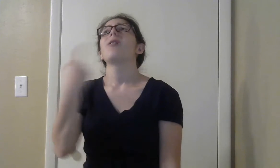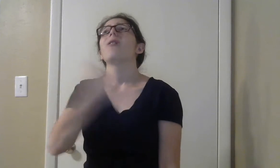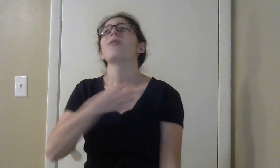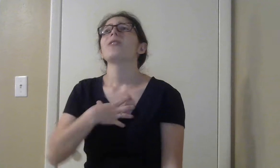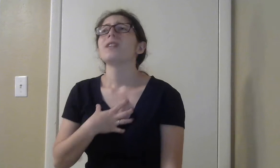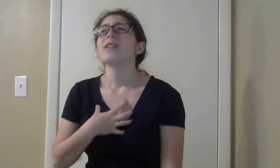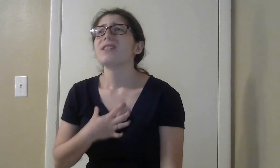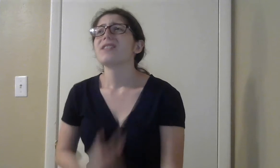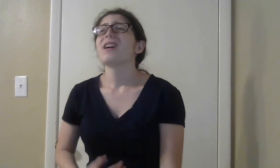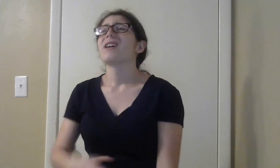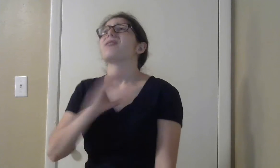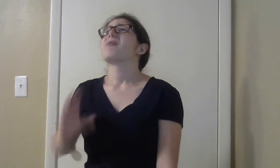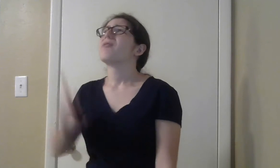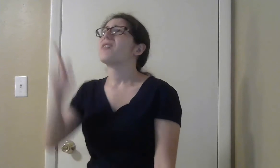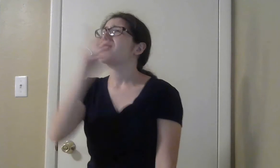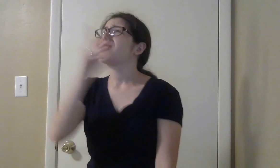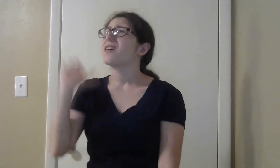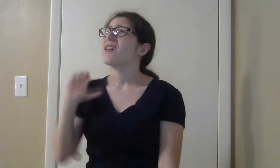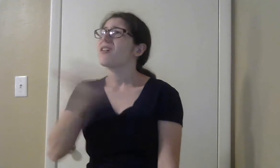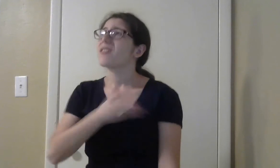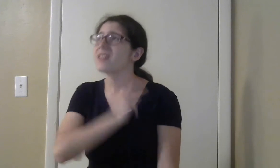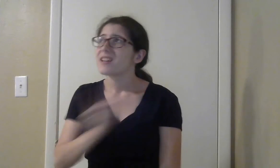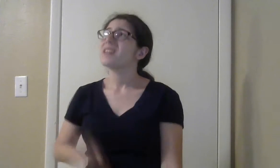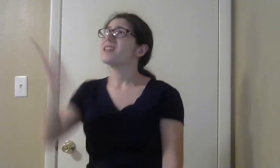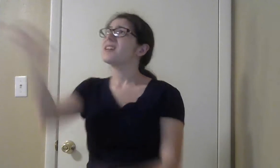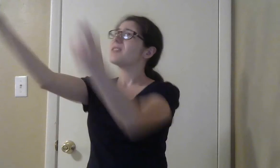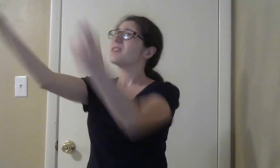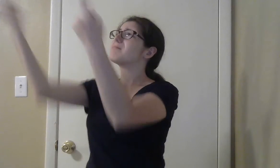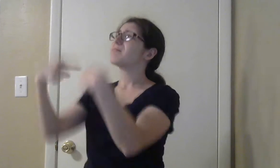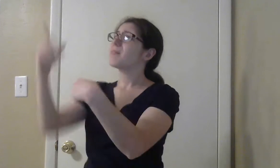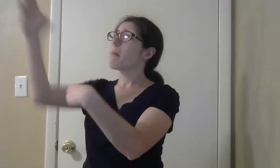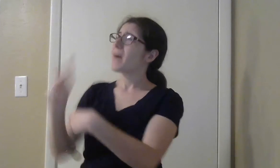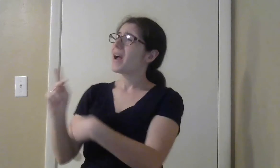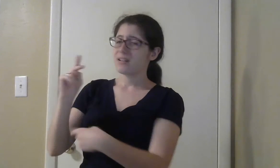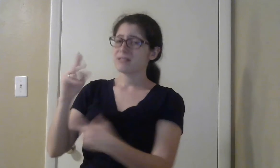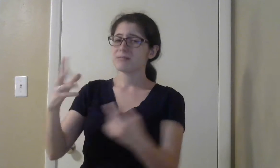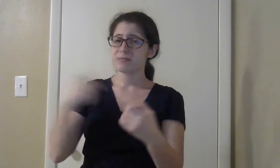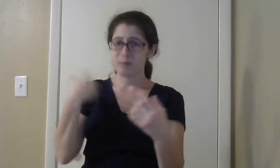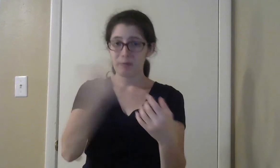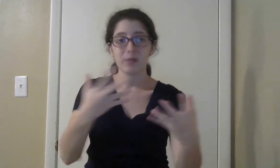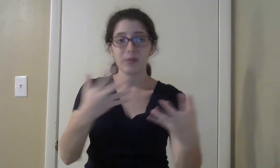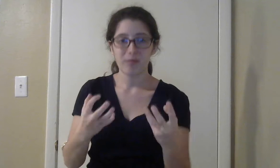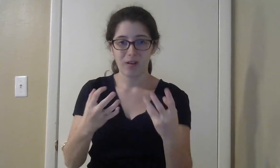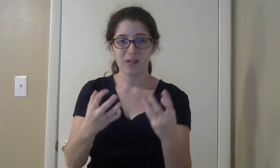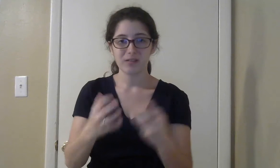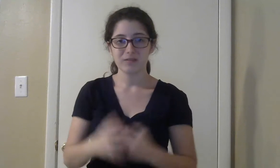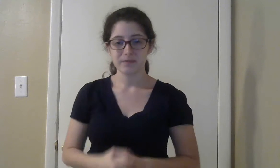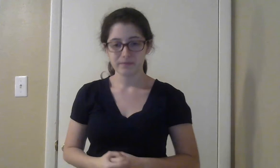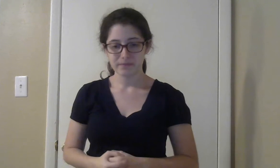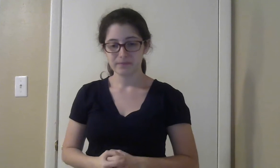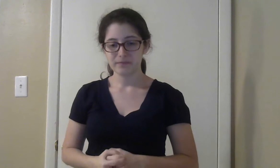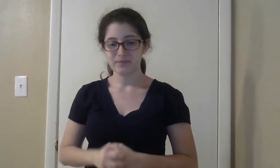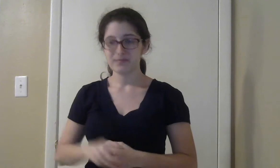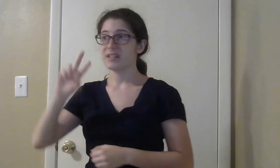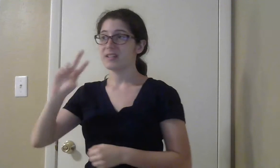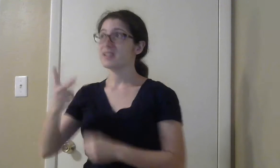King, to return. That's the connection between the fasting and the second coming of Christ. One of the